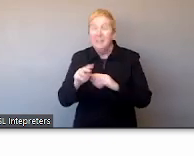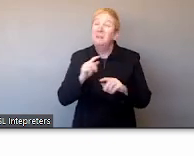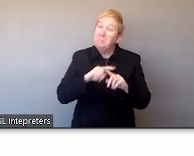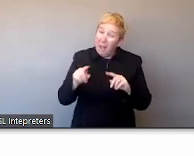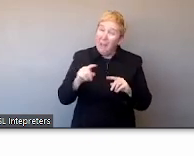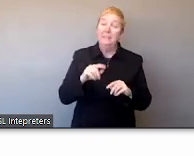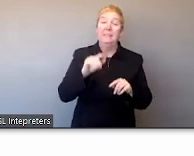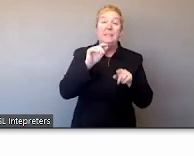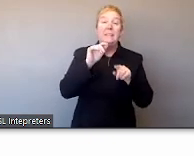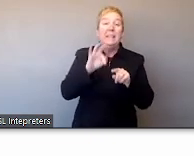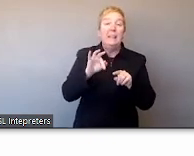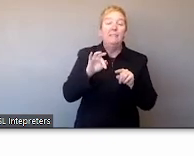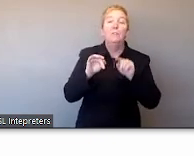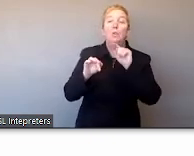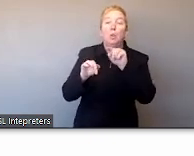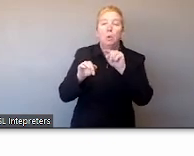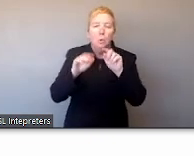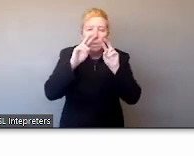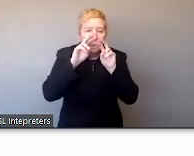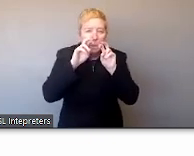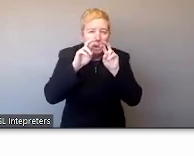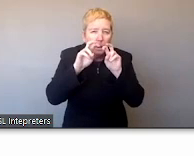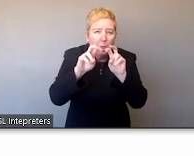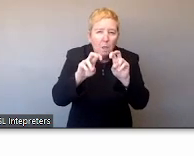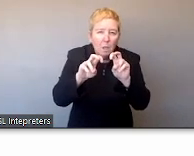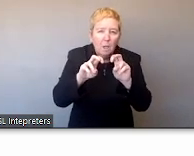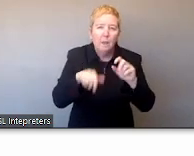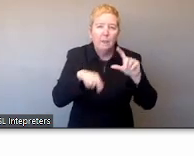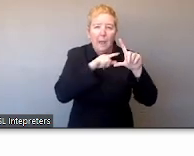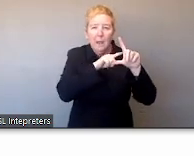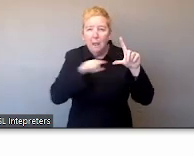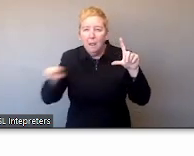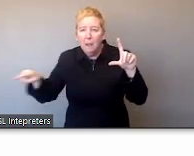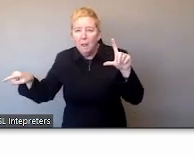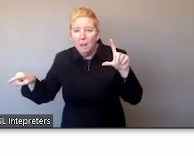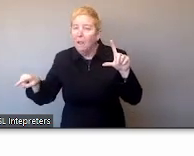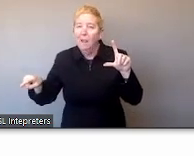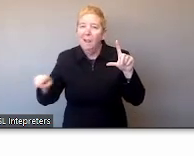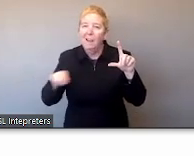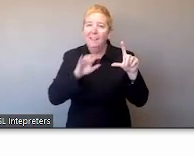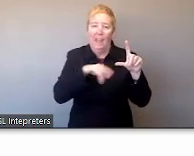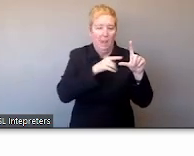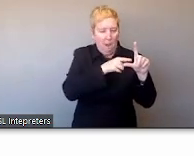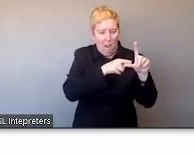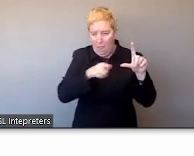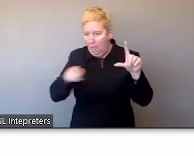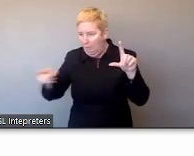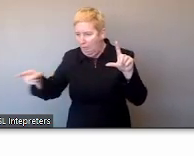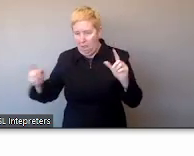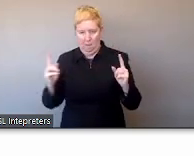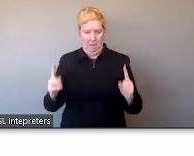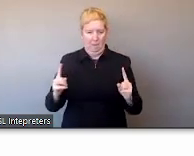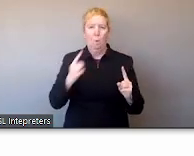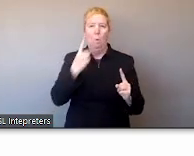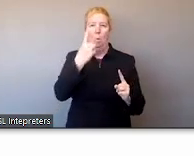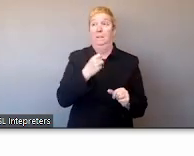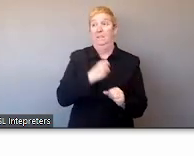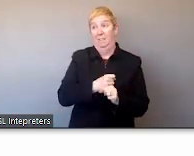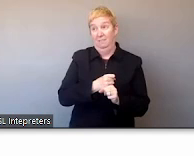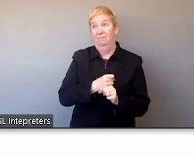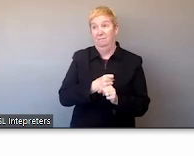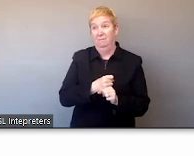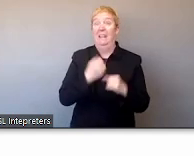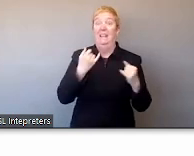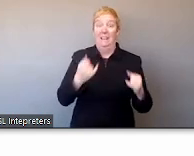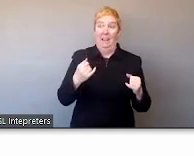count up the bars on the x-axis there, you'll see that all 3 waves occurred in less than a year. And here we are now ending our